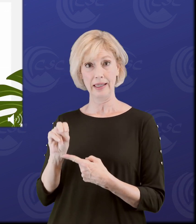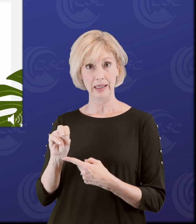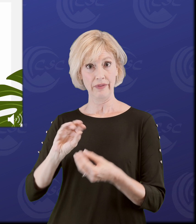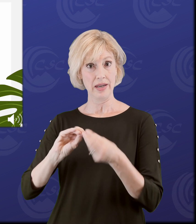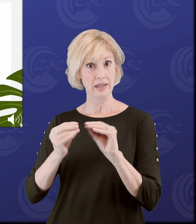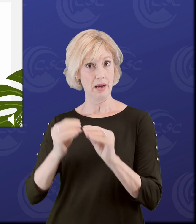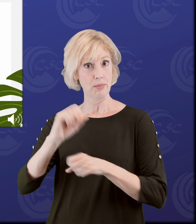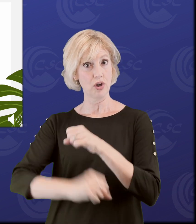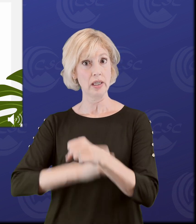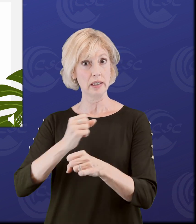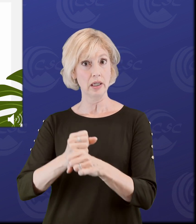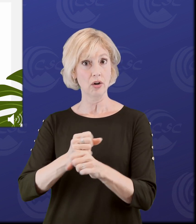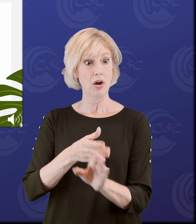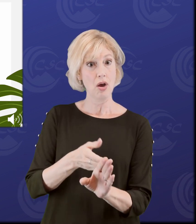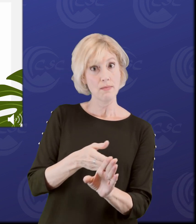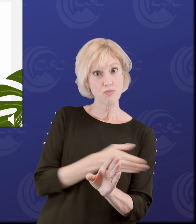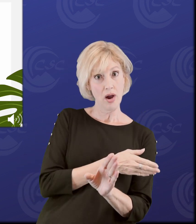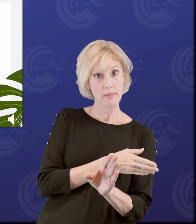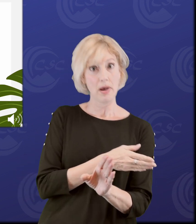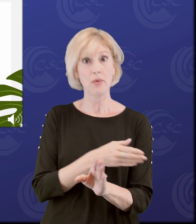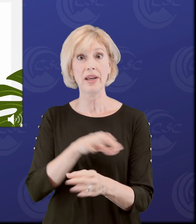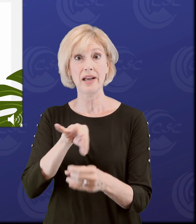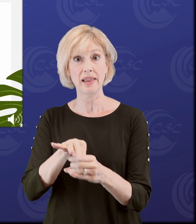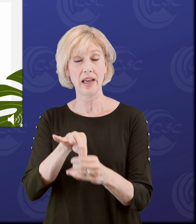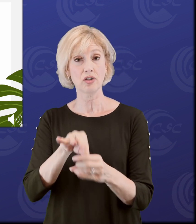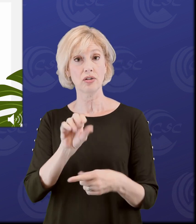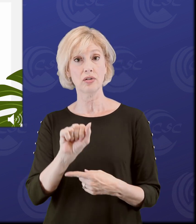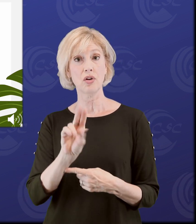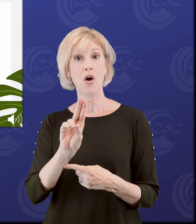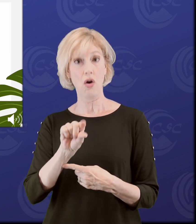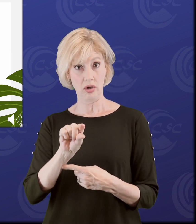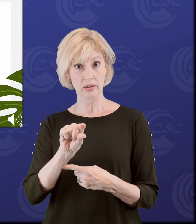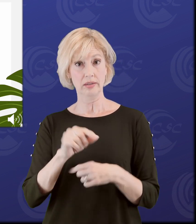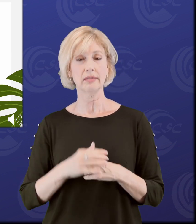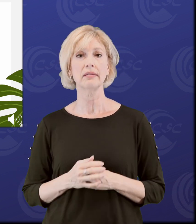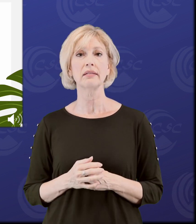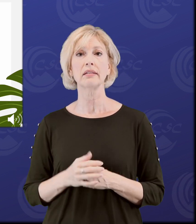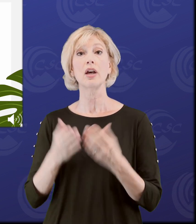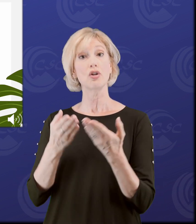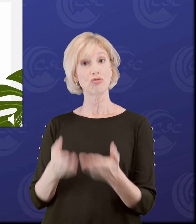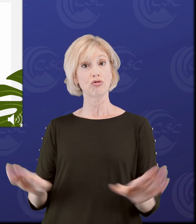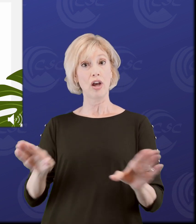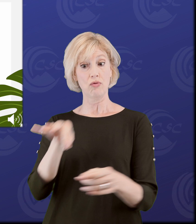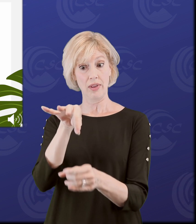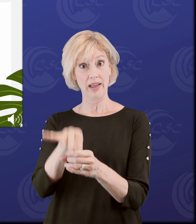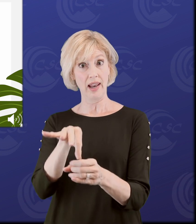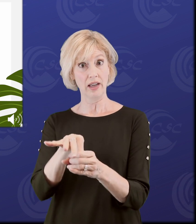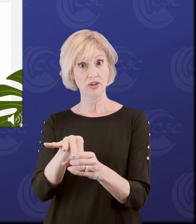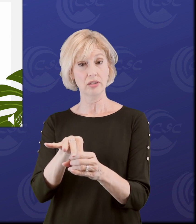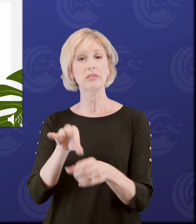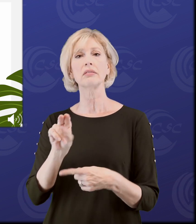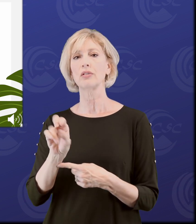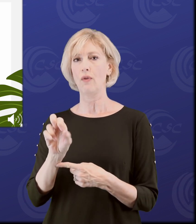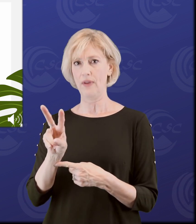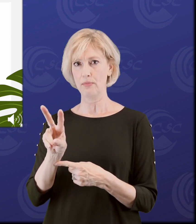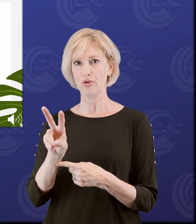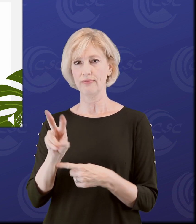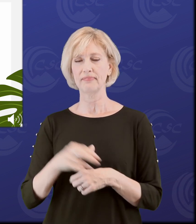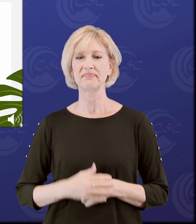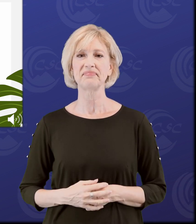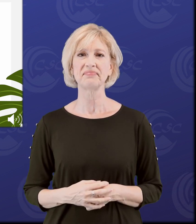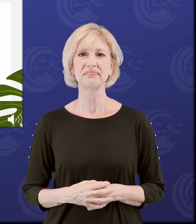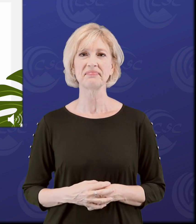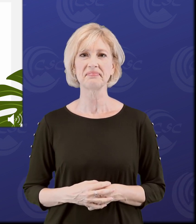In Hawaii, elections are conducted every even-numbered year, with a primary election held in August and a general election held in